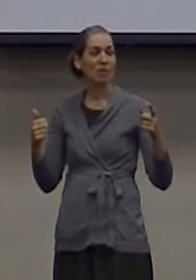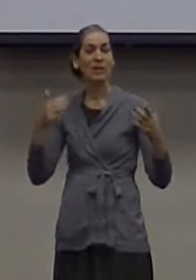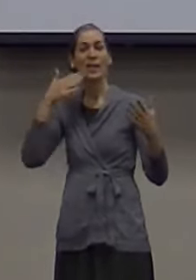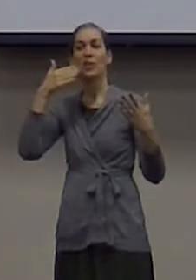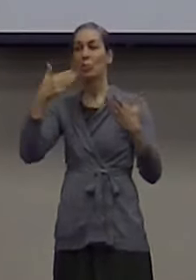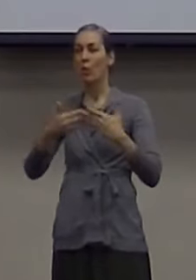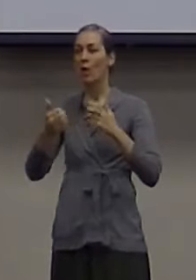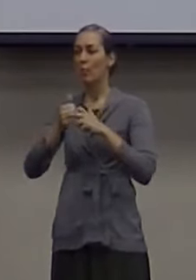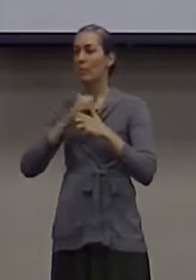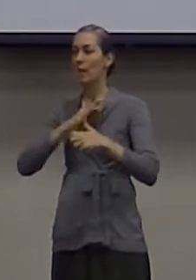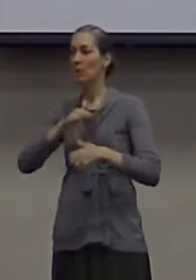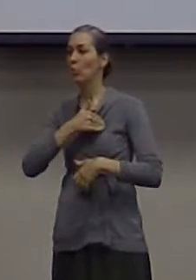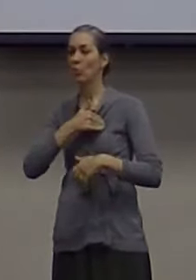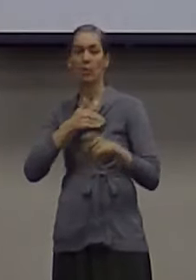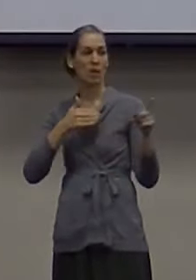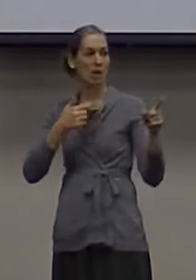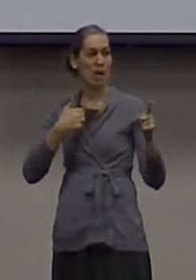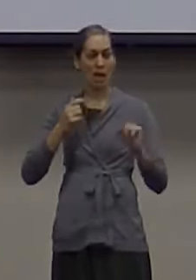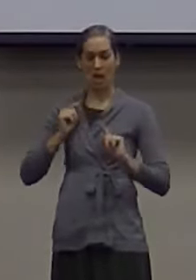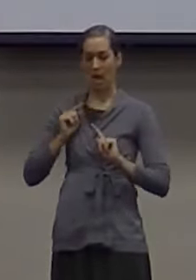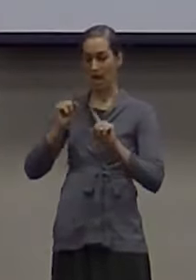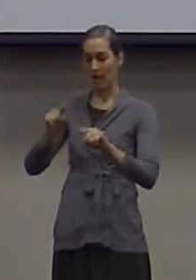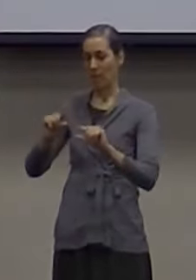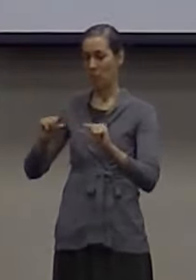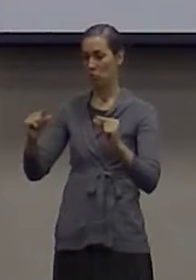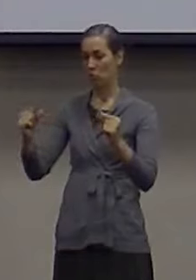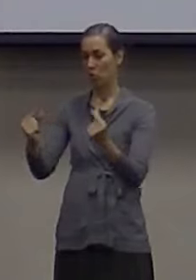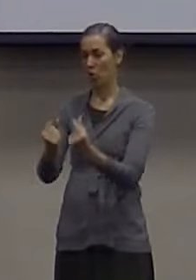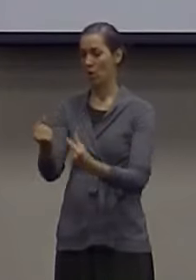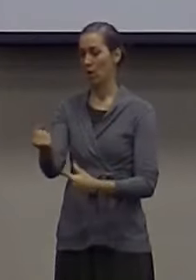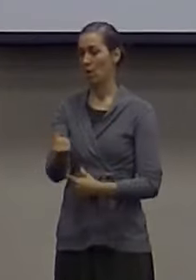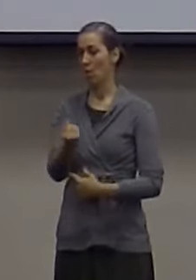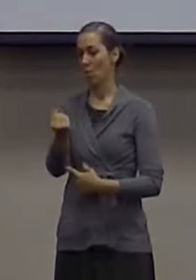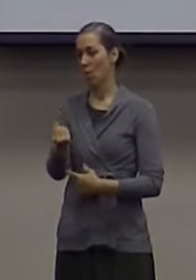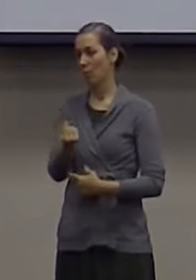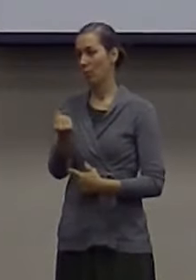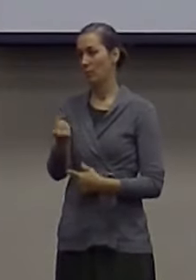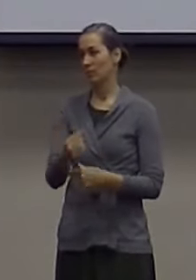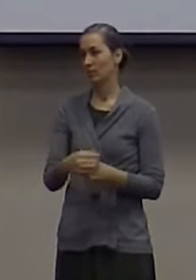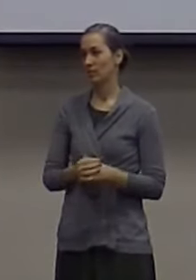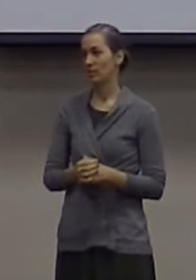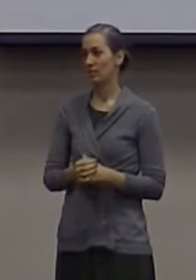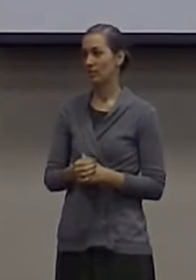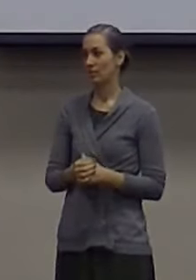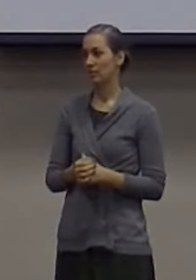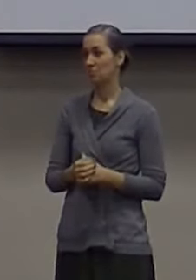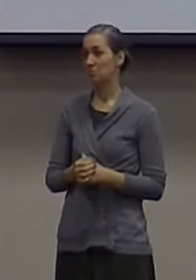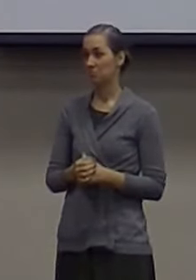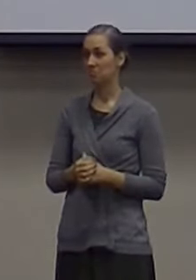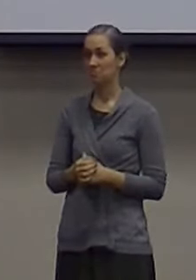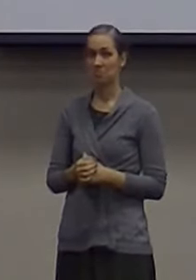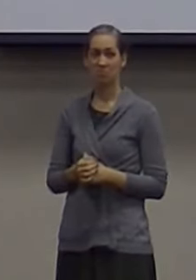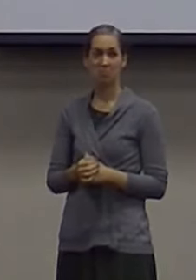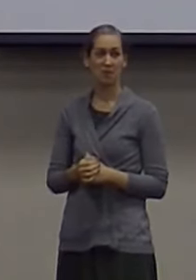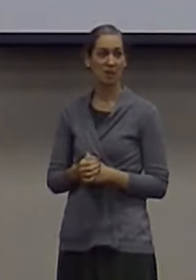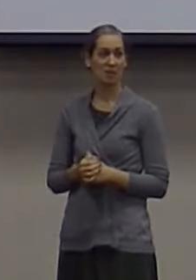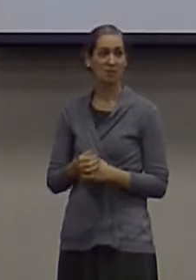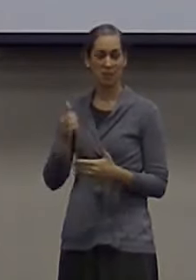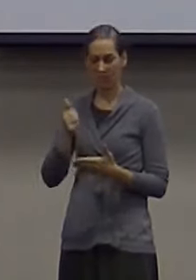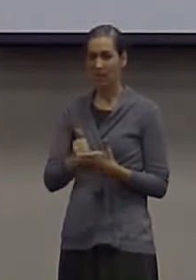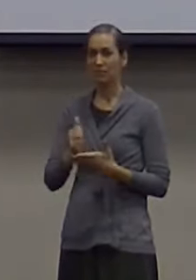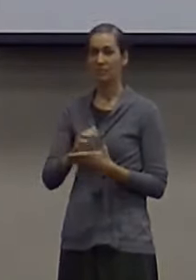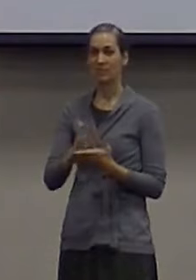It as well. I come to the garden alone, and he walks with me and talks with me.